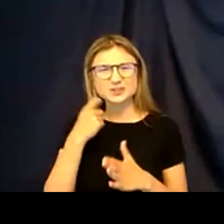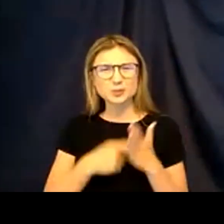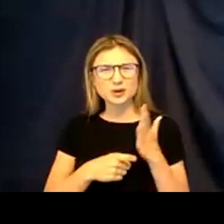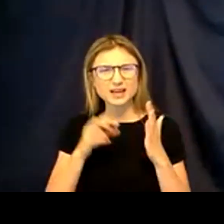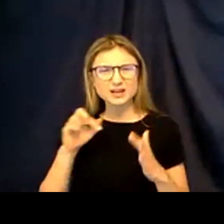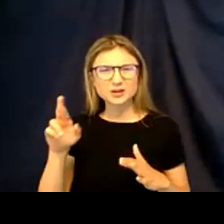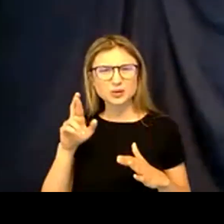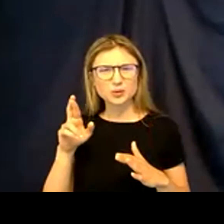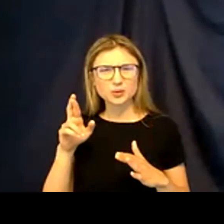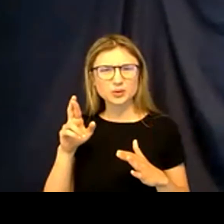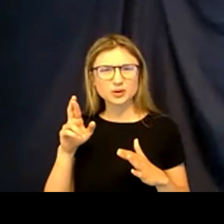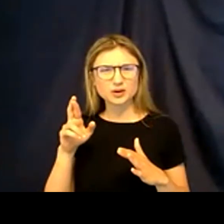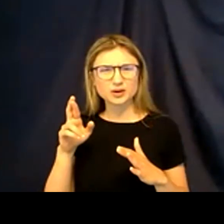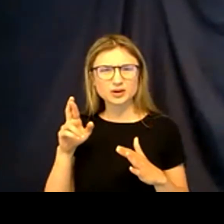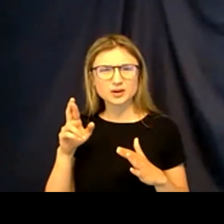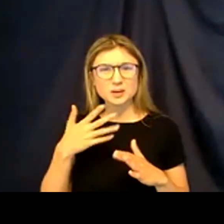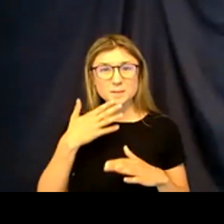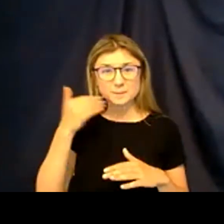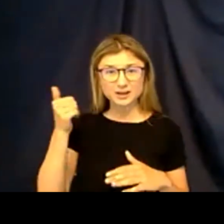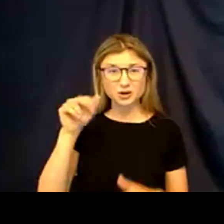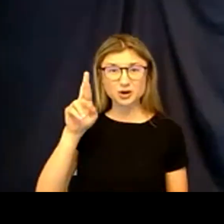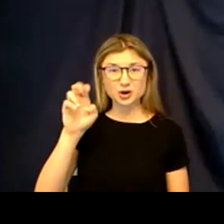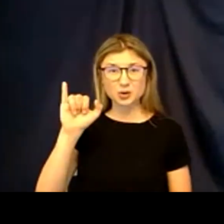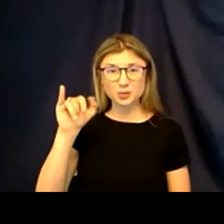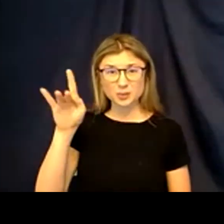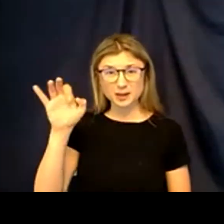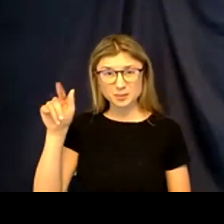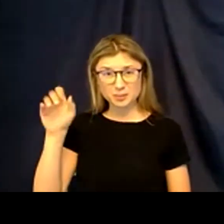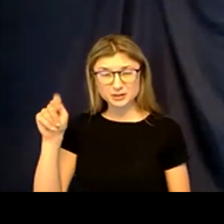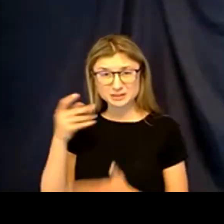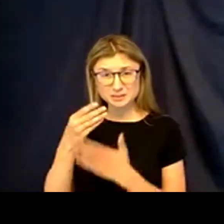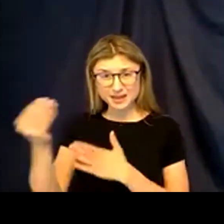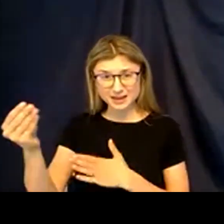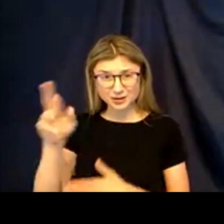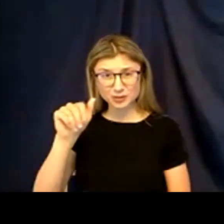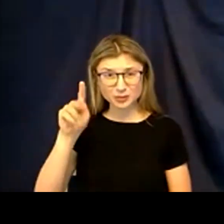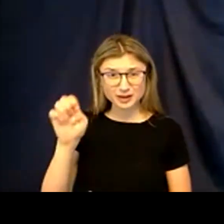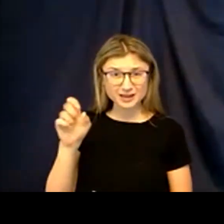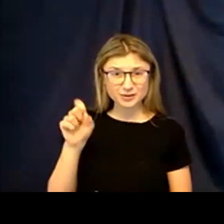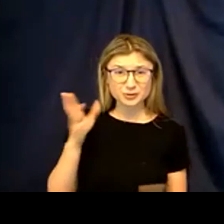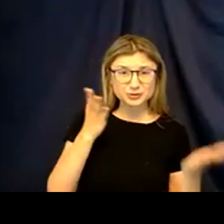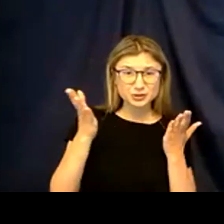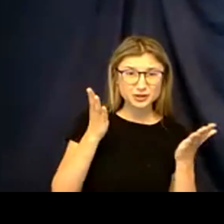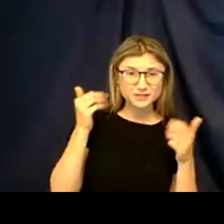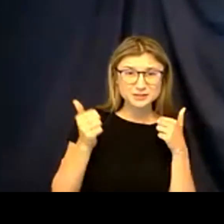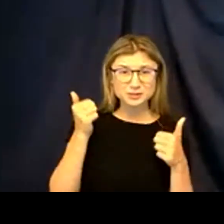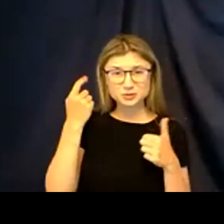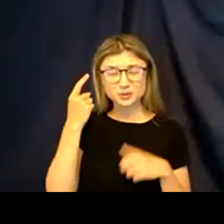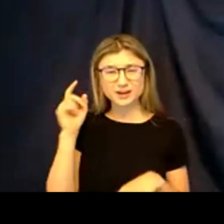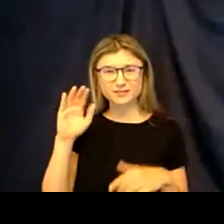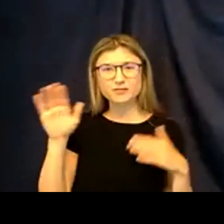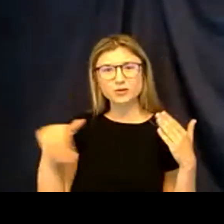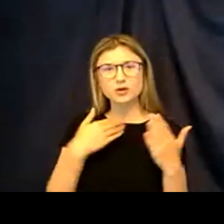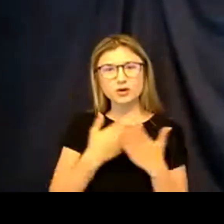better. Parity in service or reimbursement rates across the disability and elderly service systems. All right. That sounds